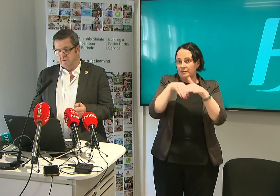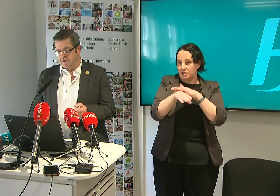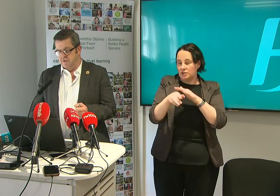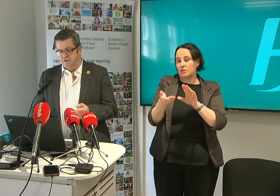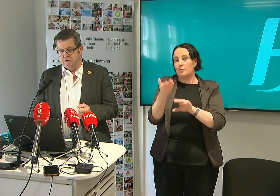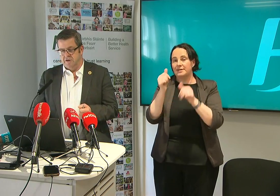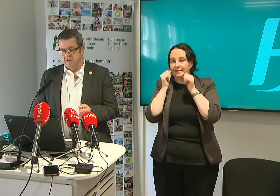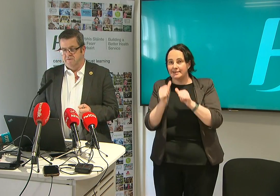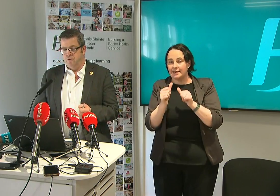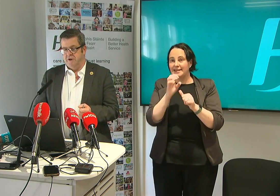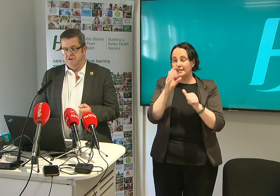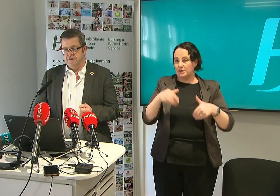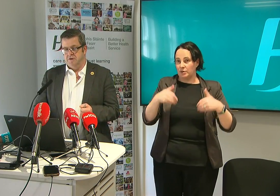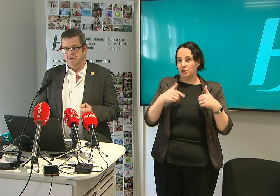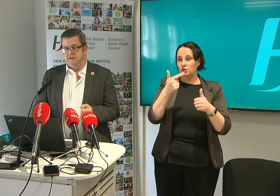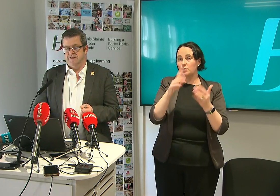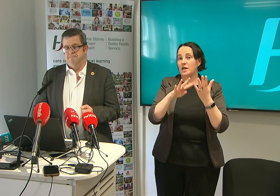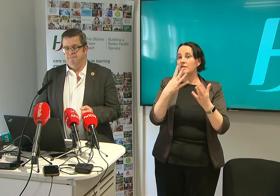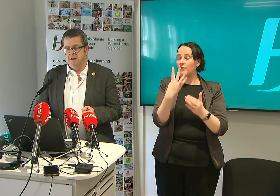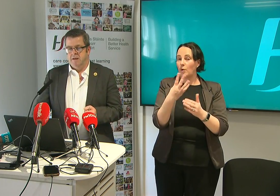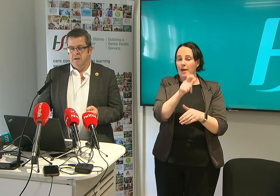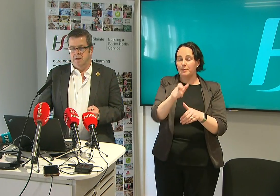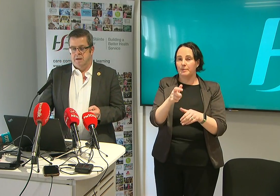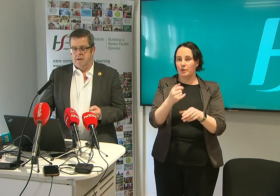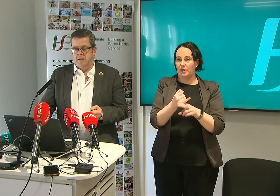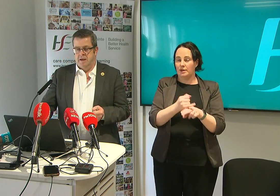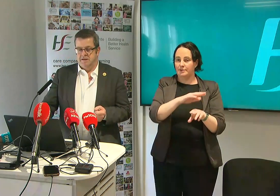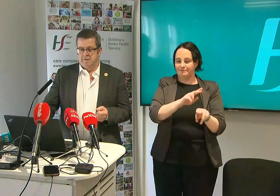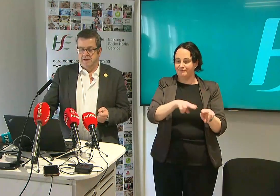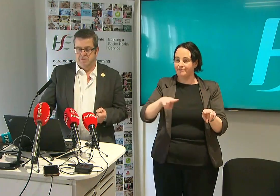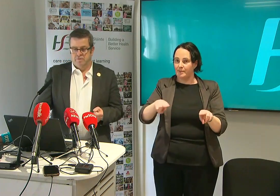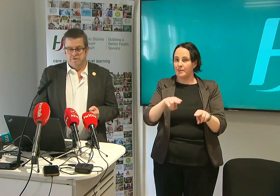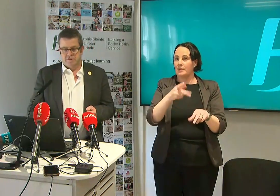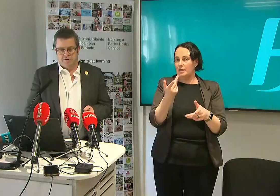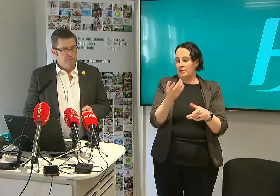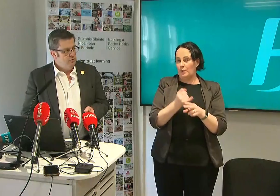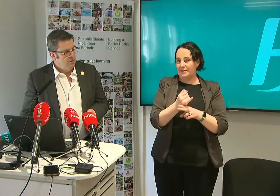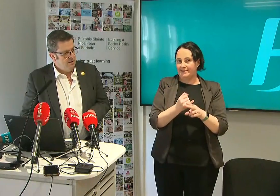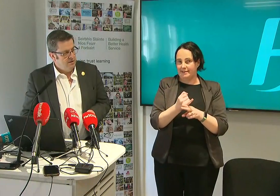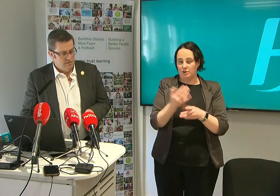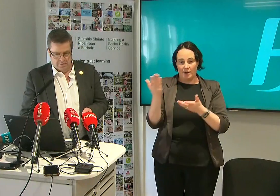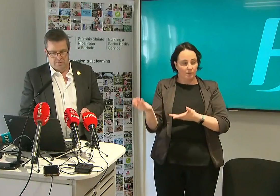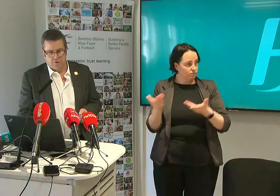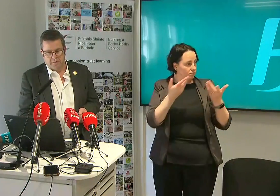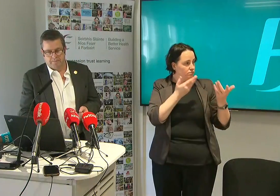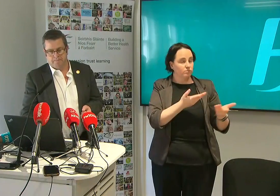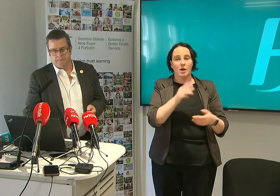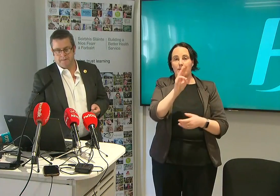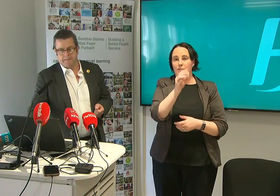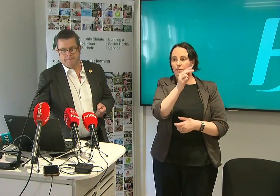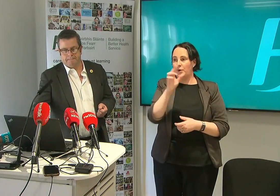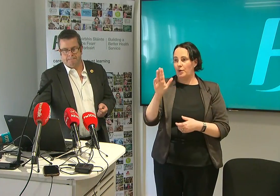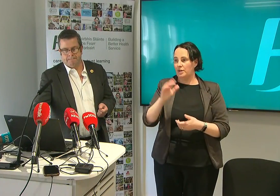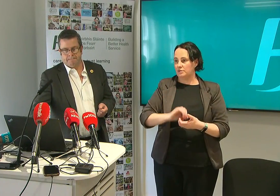this morning, there were 294 patients on trolleys. And I'll pass you over to Paul.